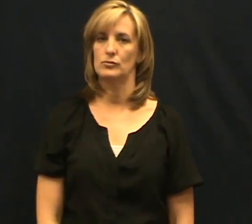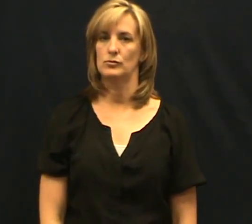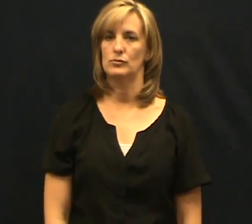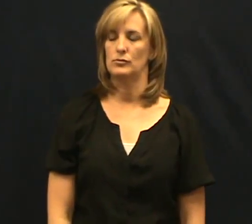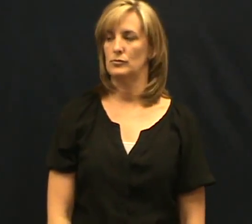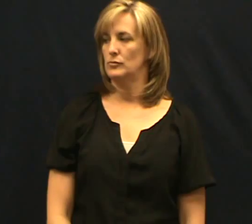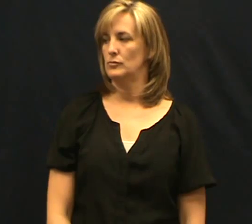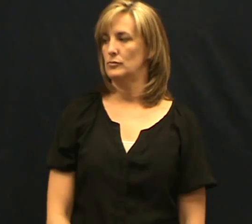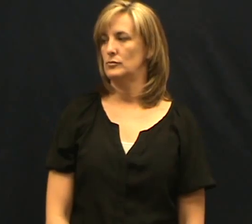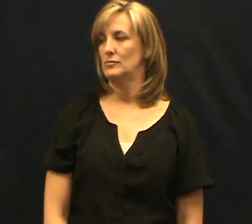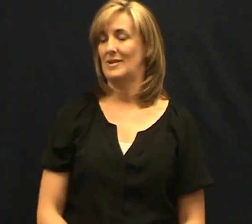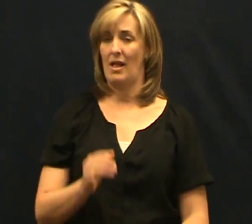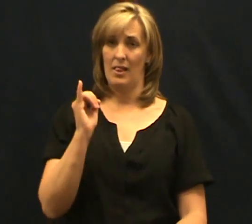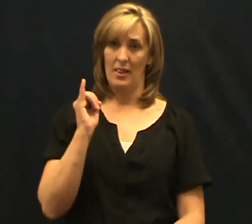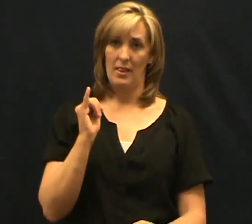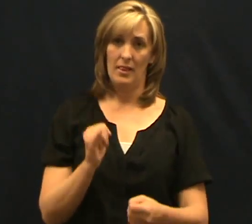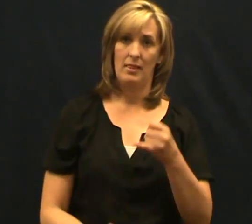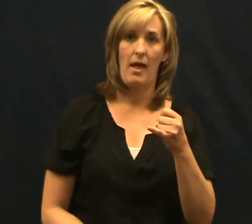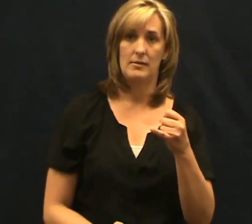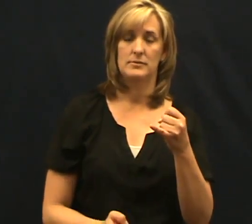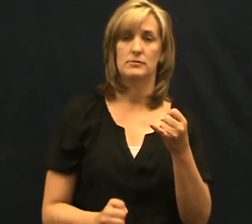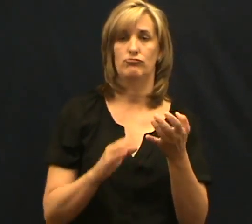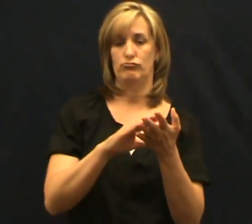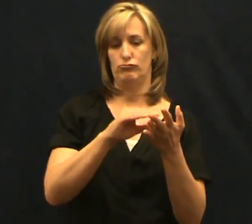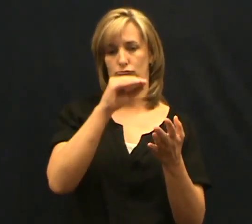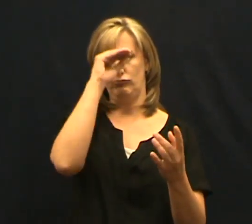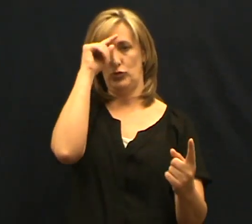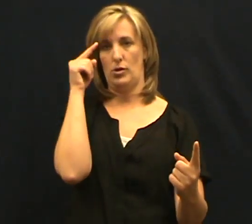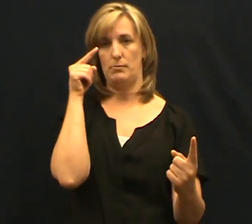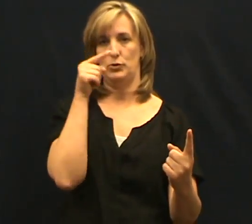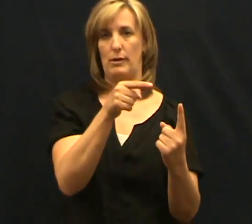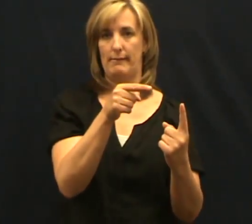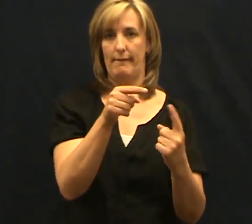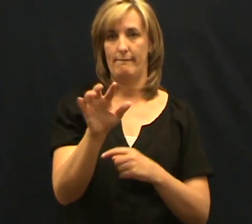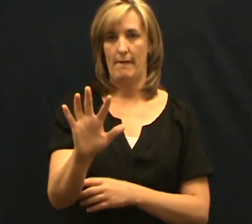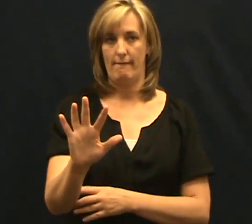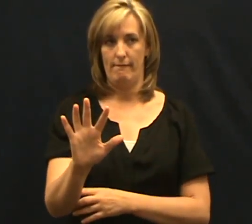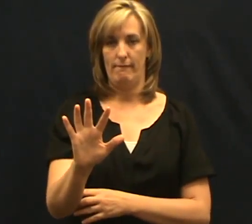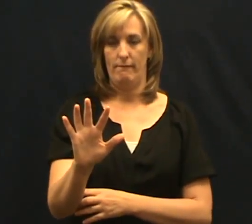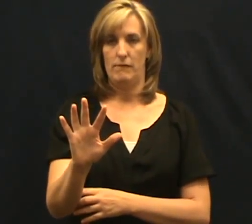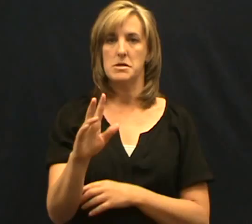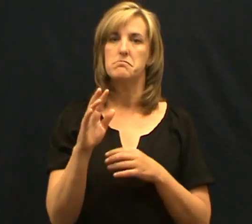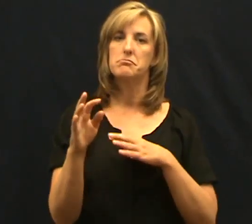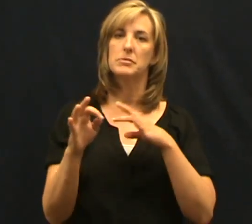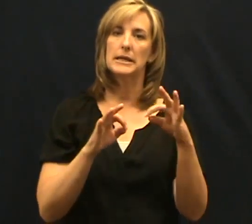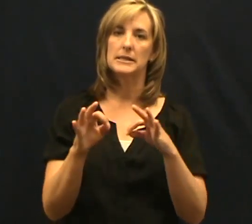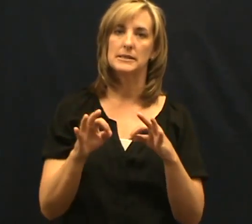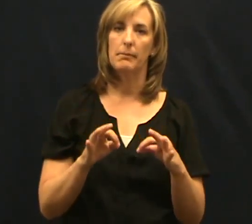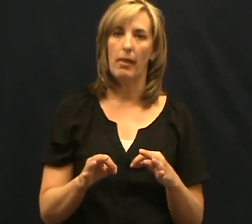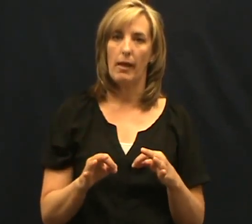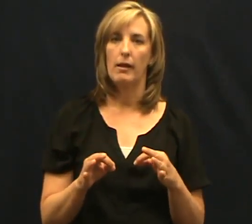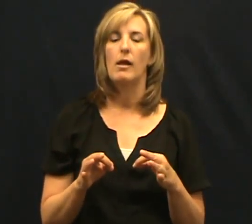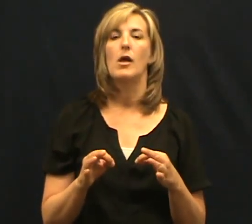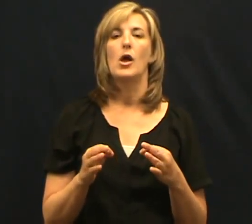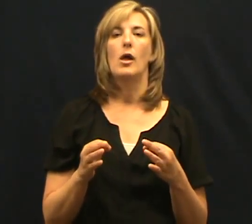The last narration I'm going to do for these slides is learning objective 5, which is explain the closing process. If you think of